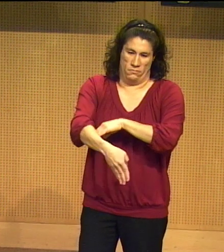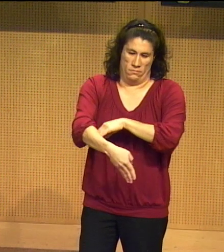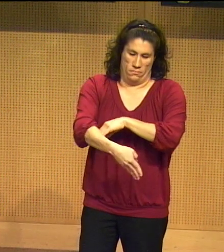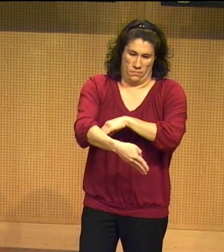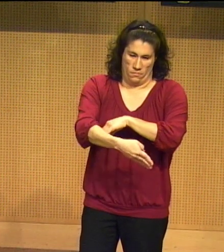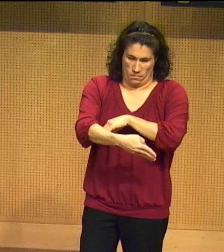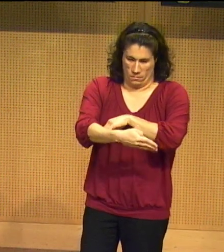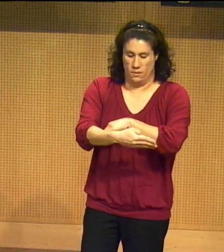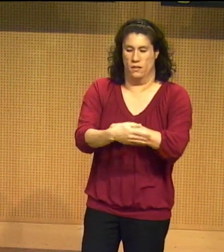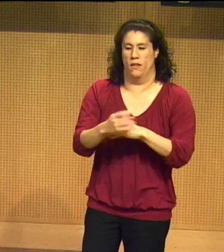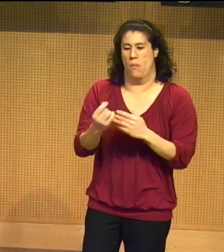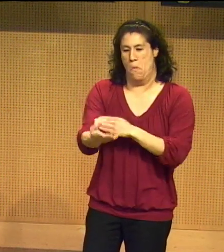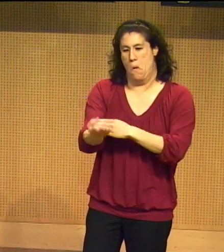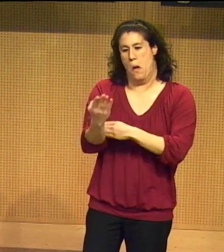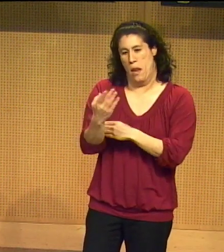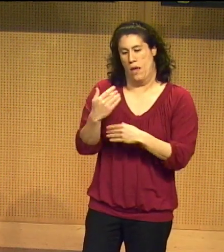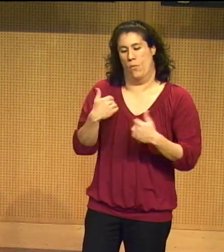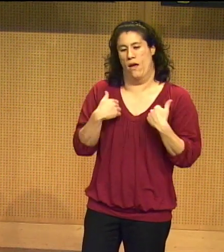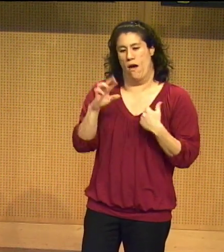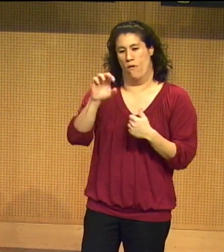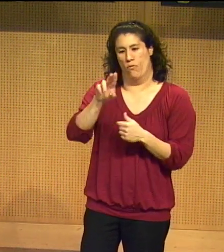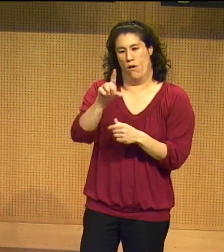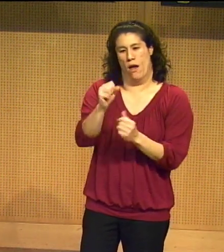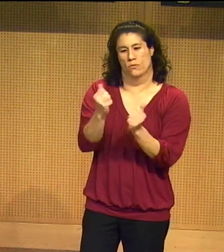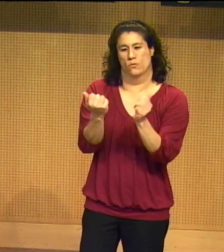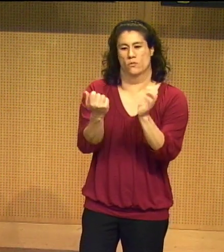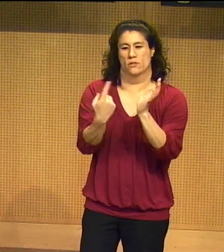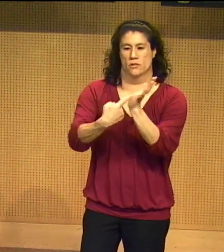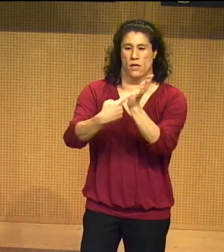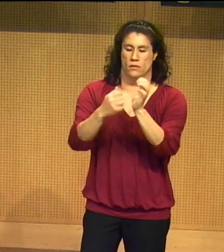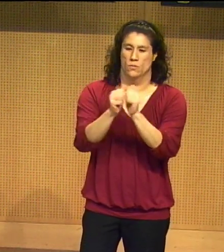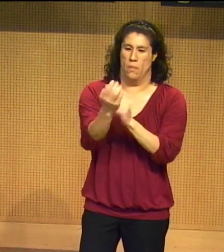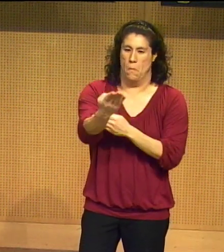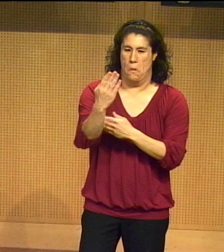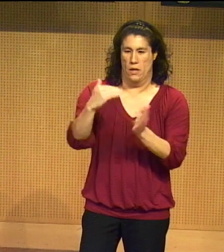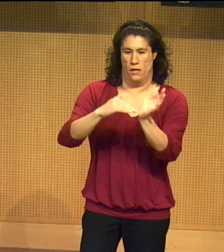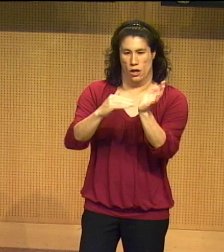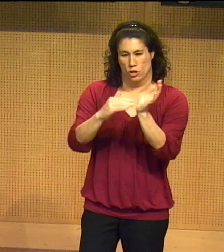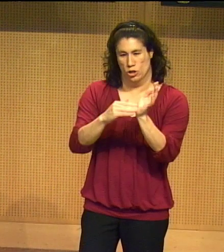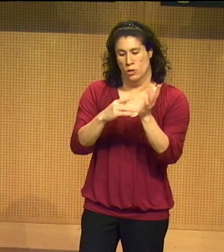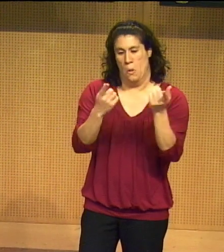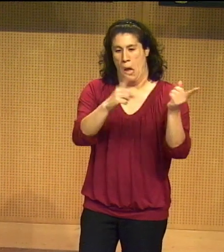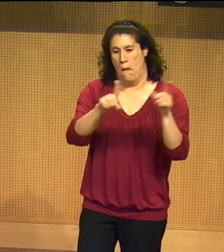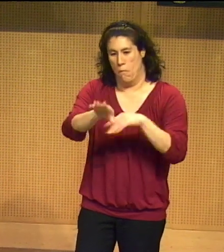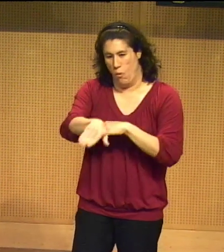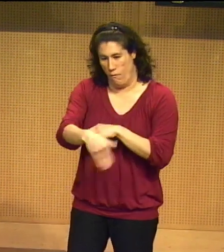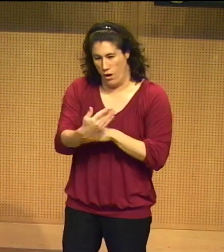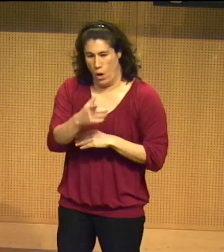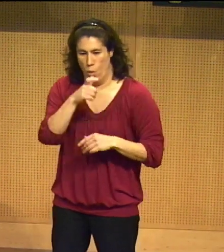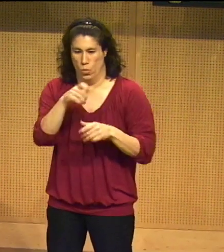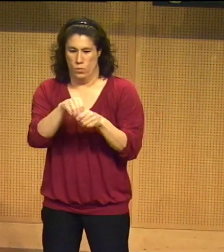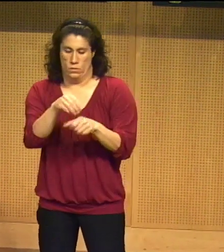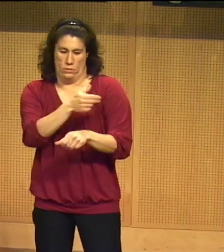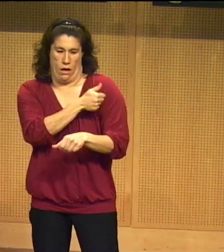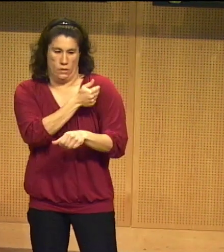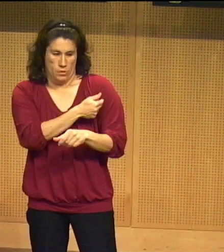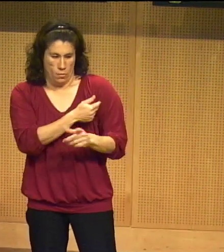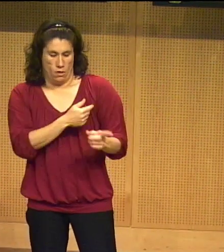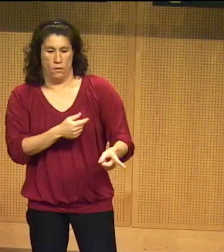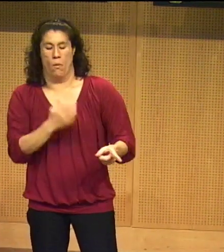it's a busy, busy night overnight. My night goes fast, and in the morning I've got rounds I'm conferring with other doctors. I'm debriefing them on what's happened through the